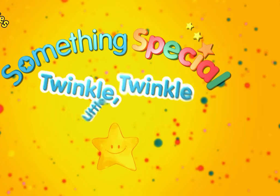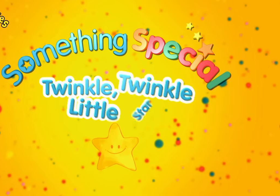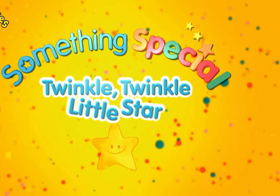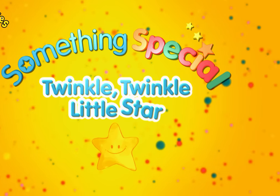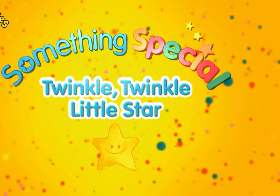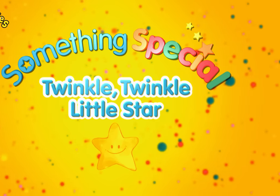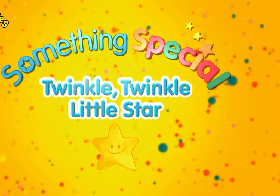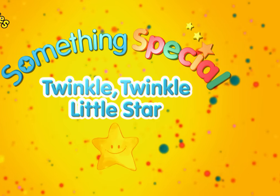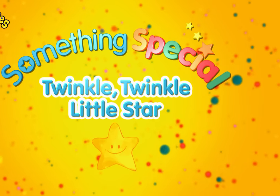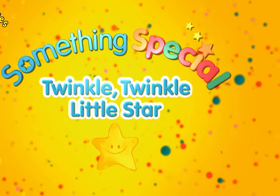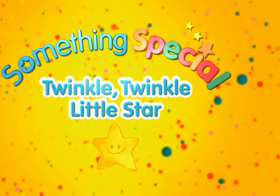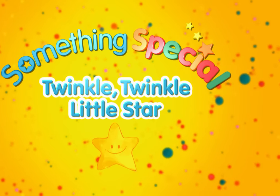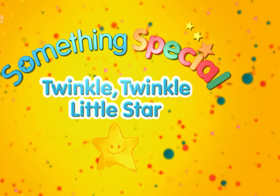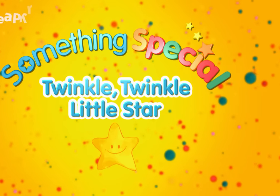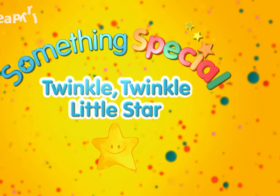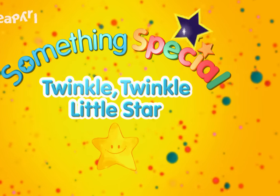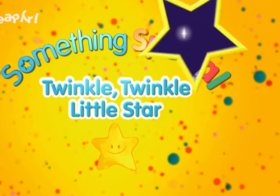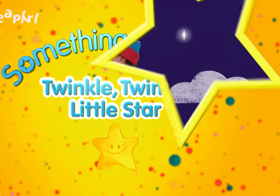Twinkle, twinkle, little star.